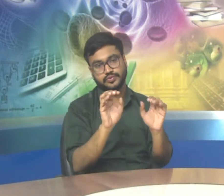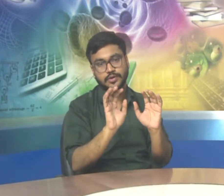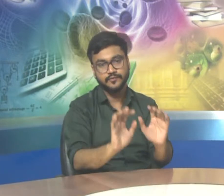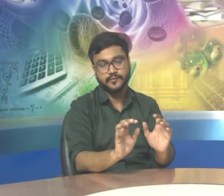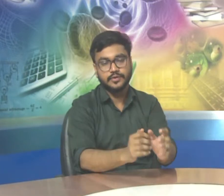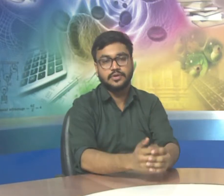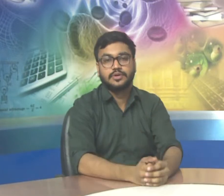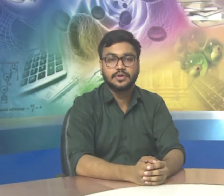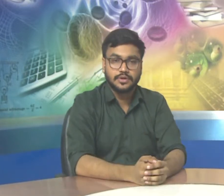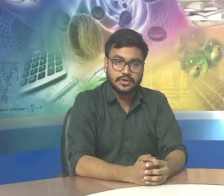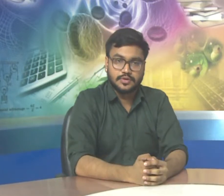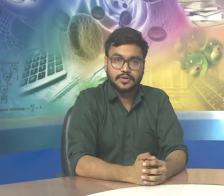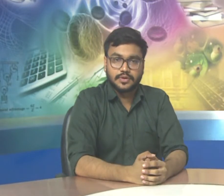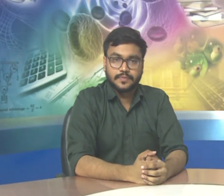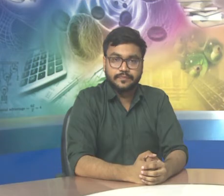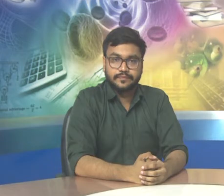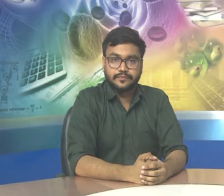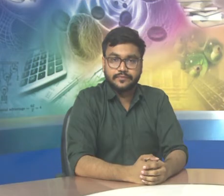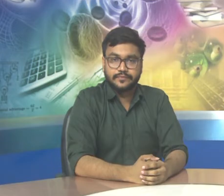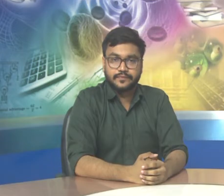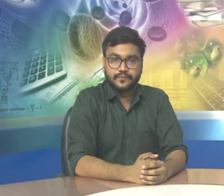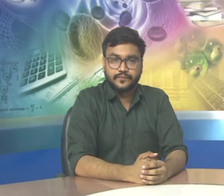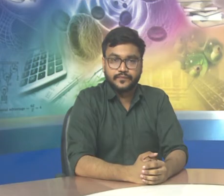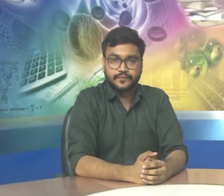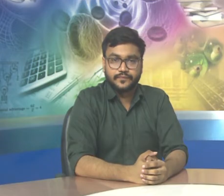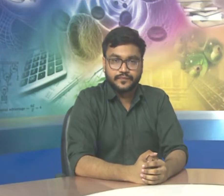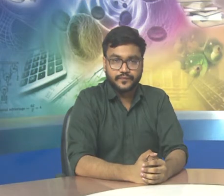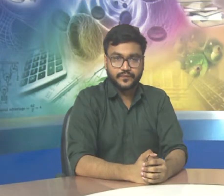the work done is 0. This is our third